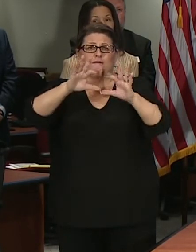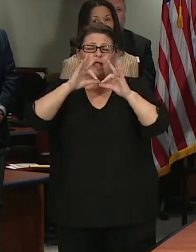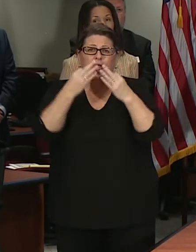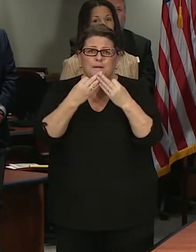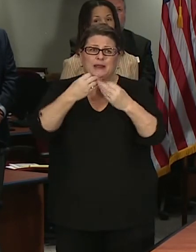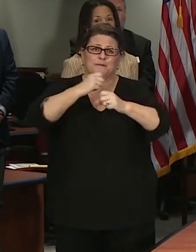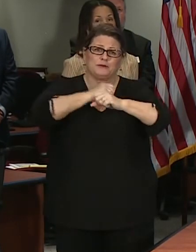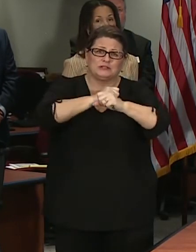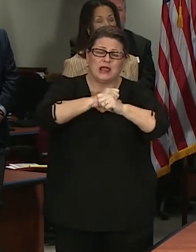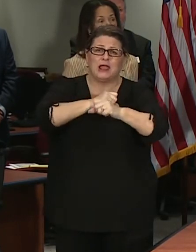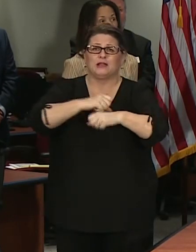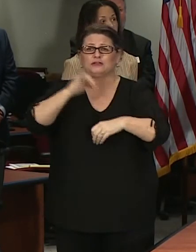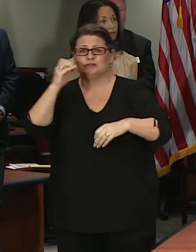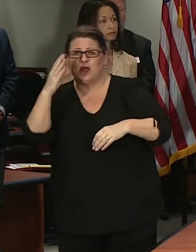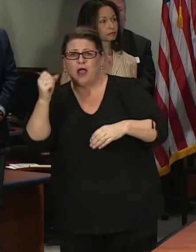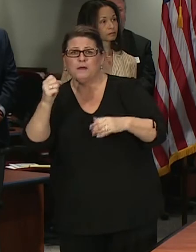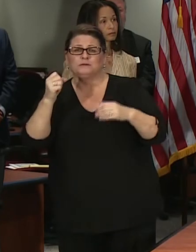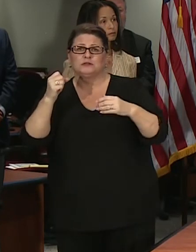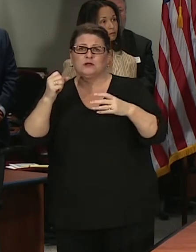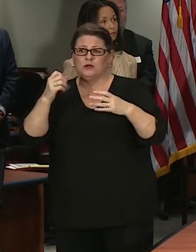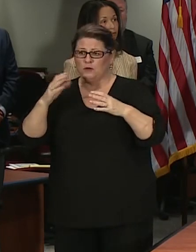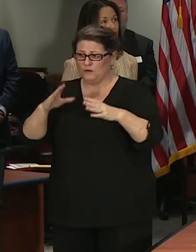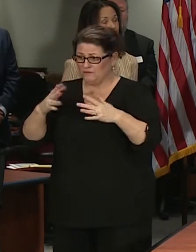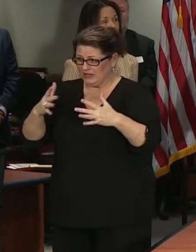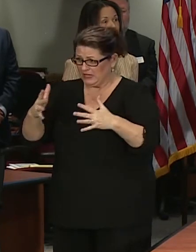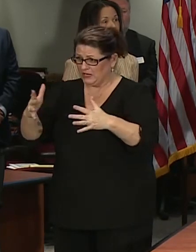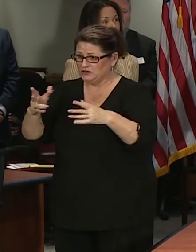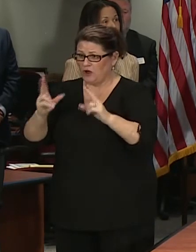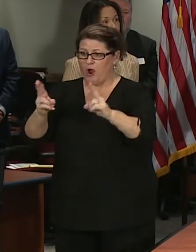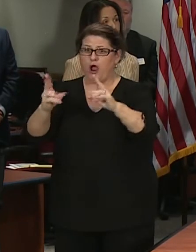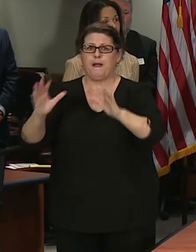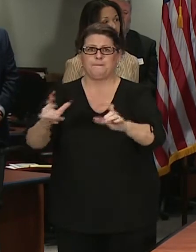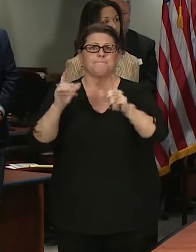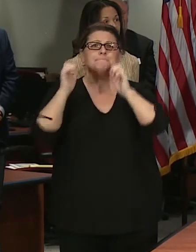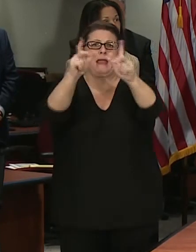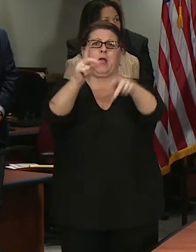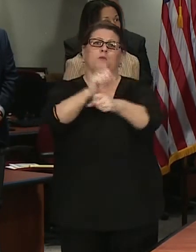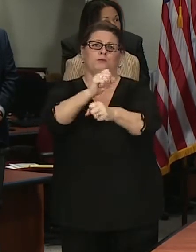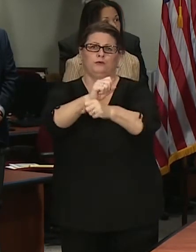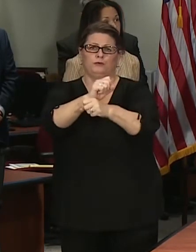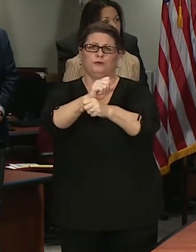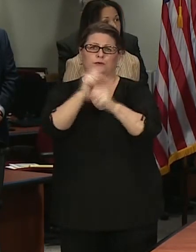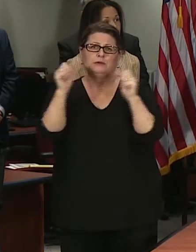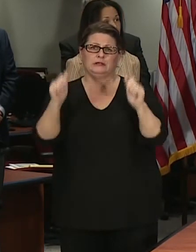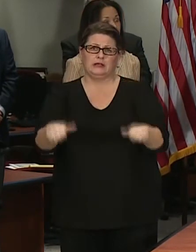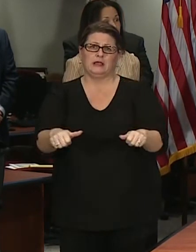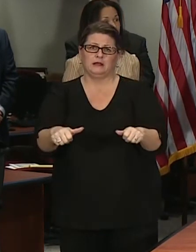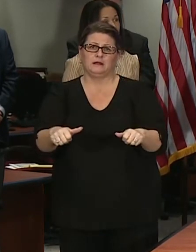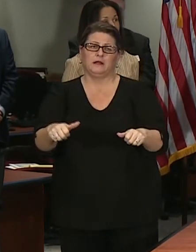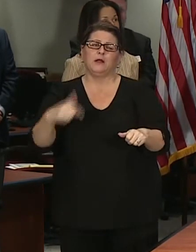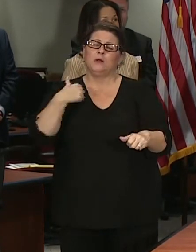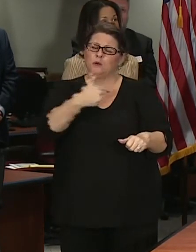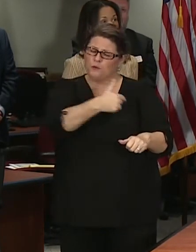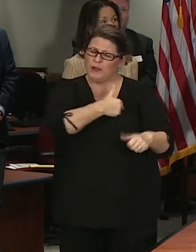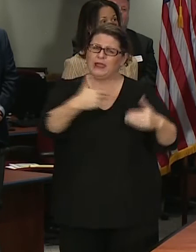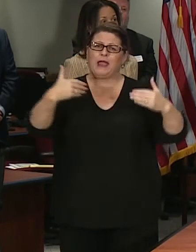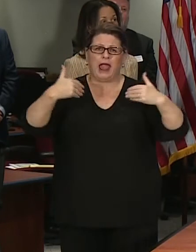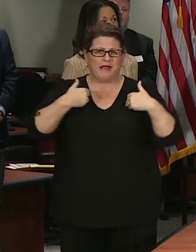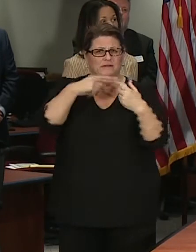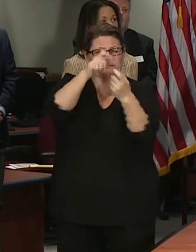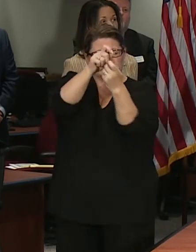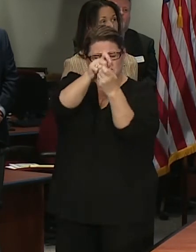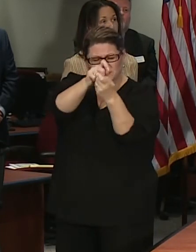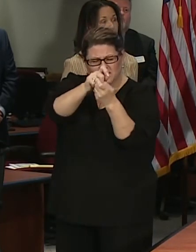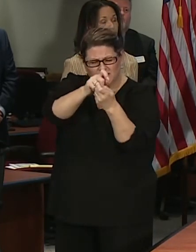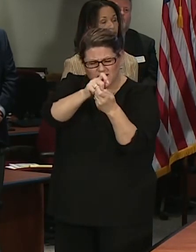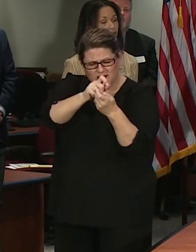those jobs, and get the people back to work when the time comes, are being taken. We are taking measured, deliberate steps. Everything you've